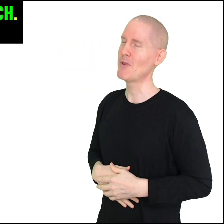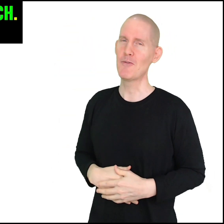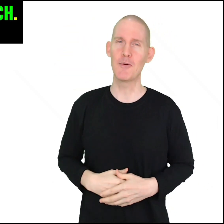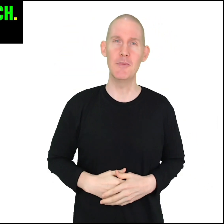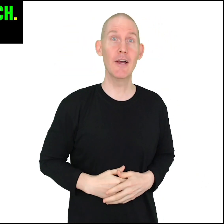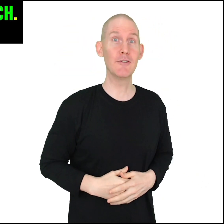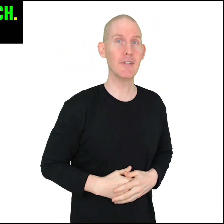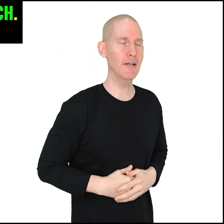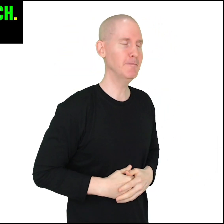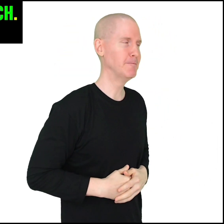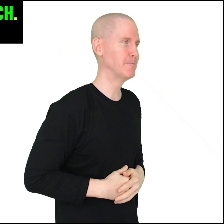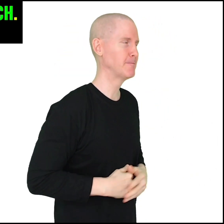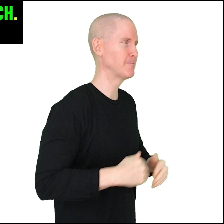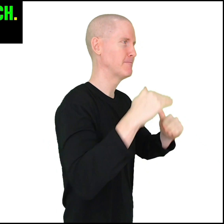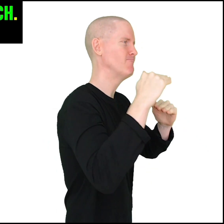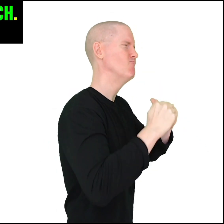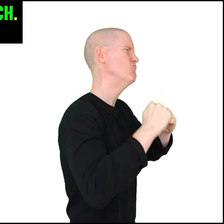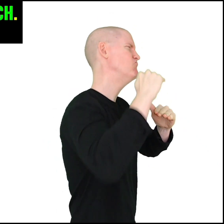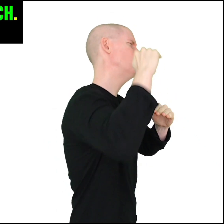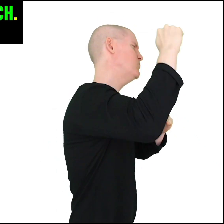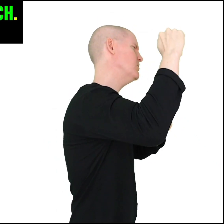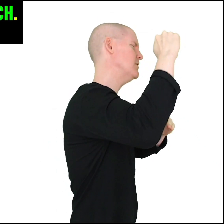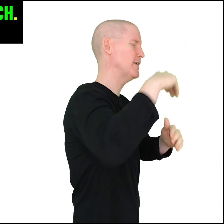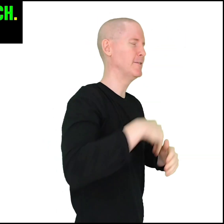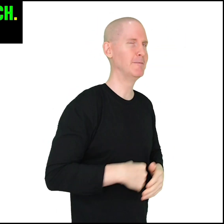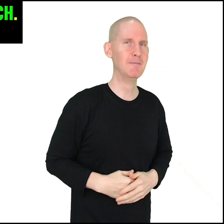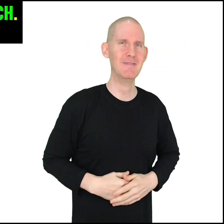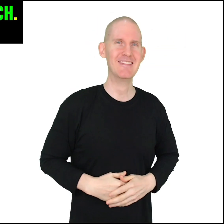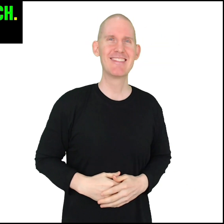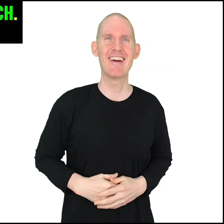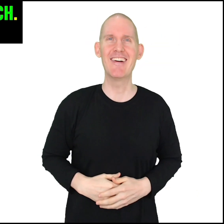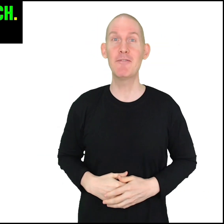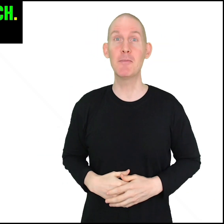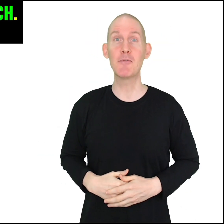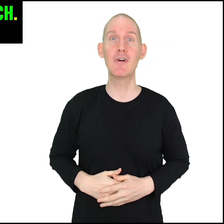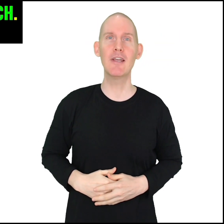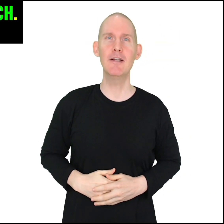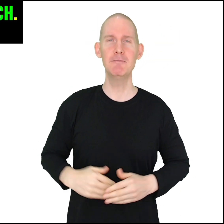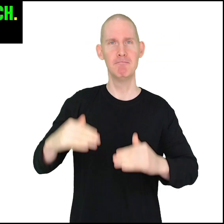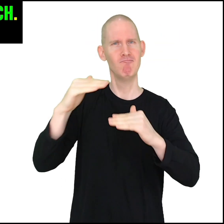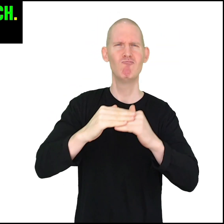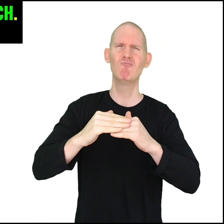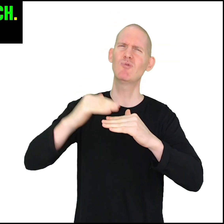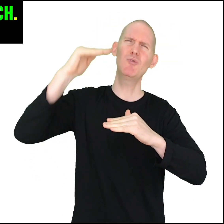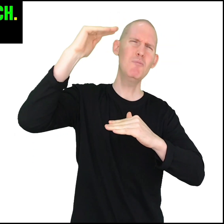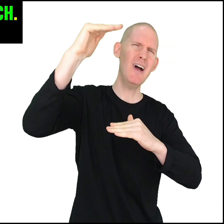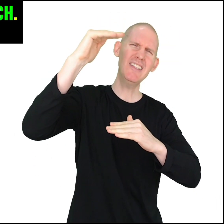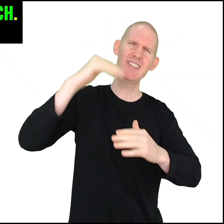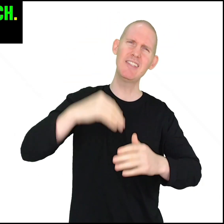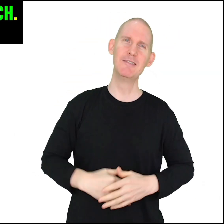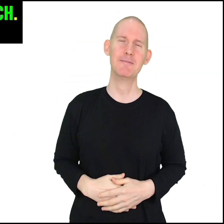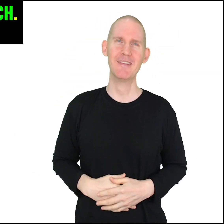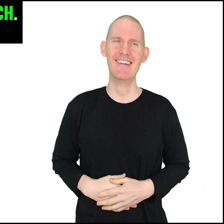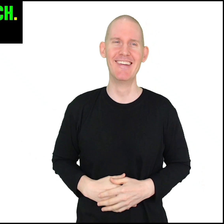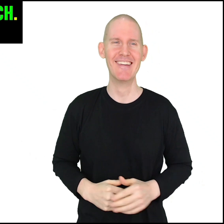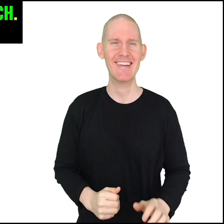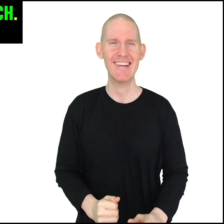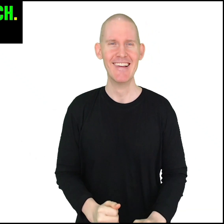From the other side. All right, from the front again. Too much.